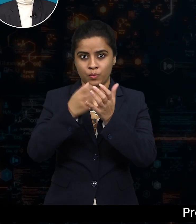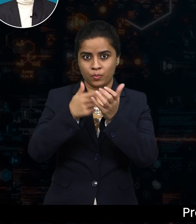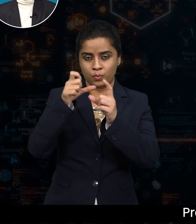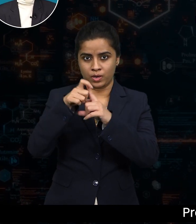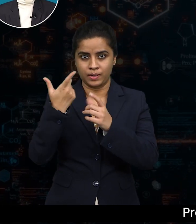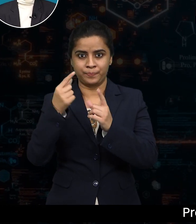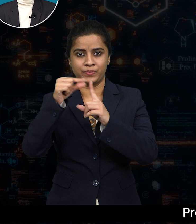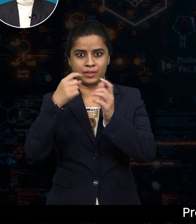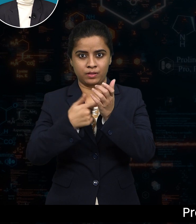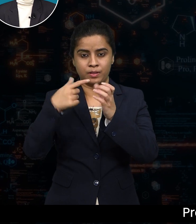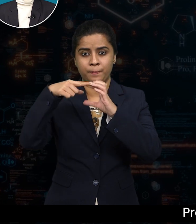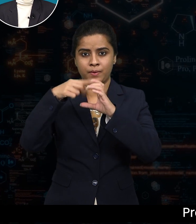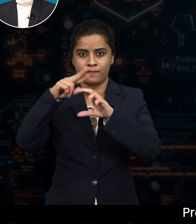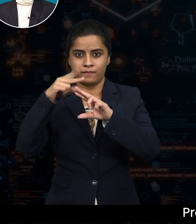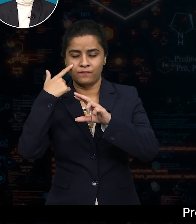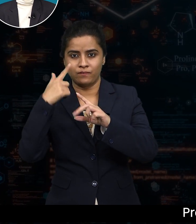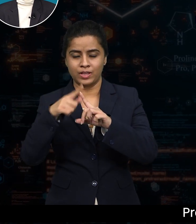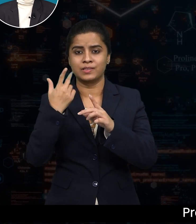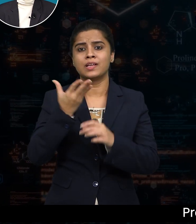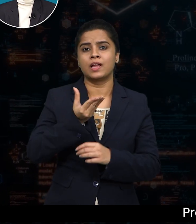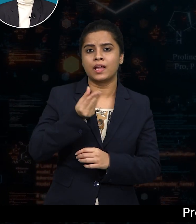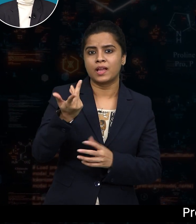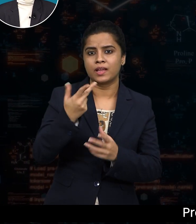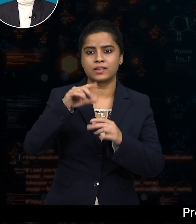prefix and suffix.